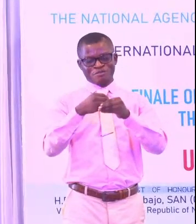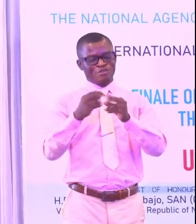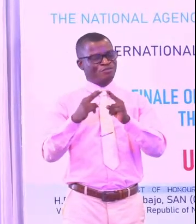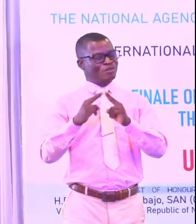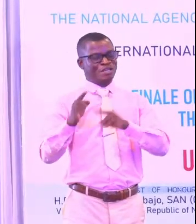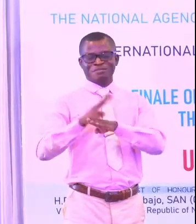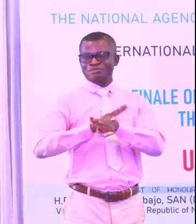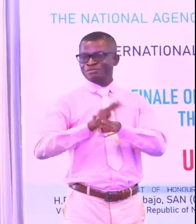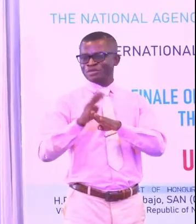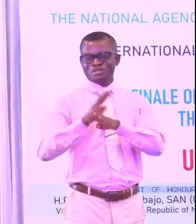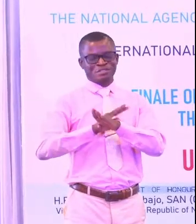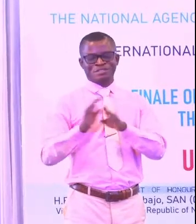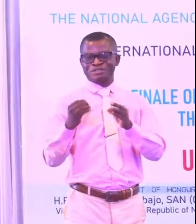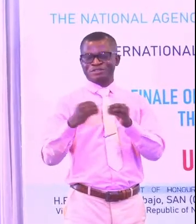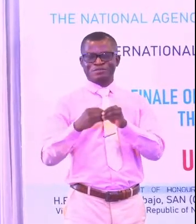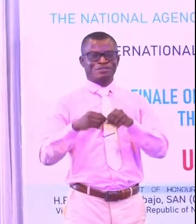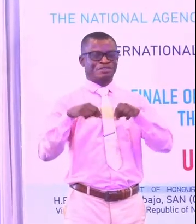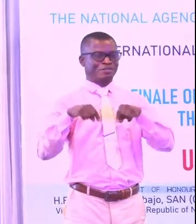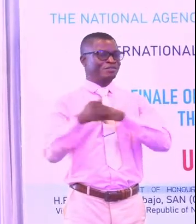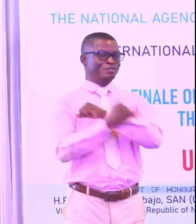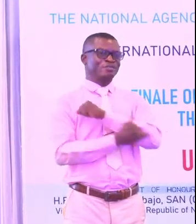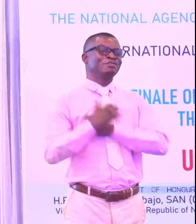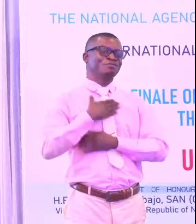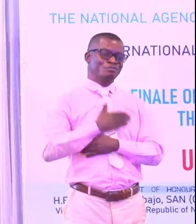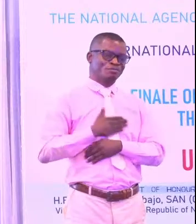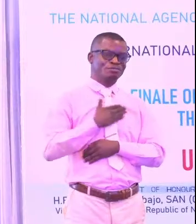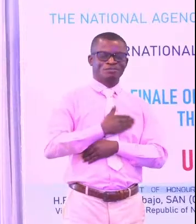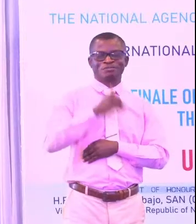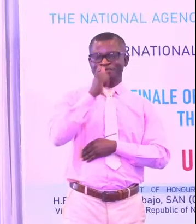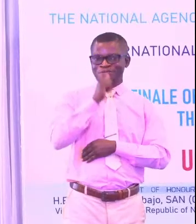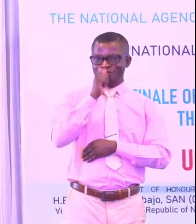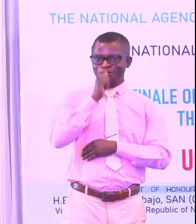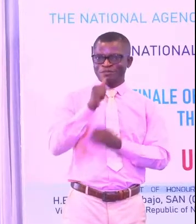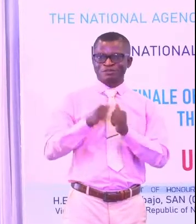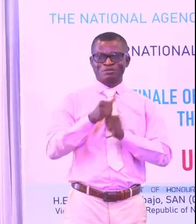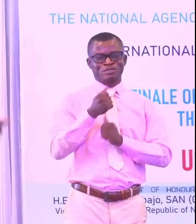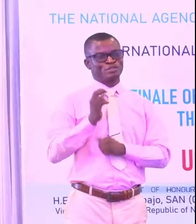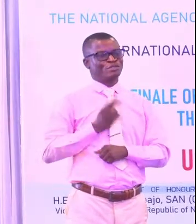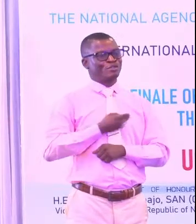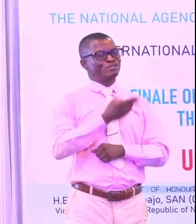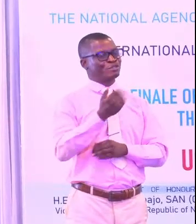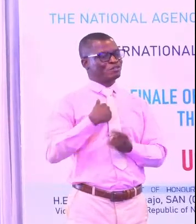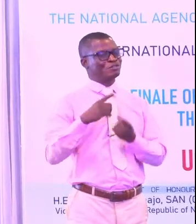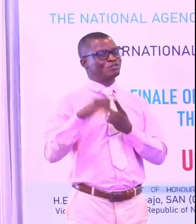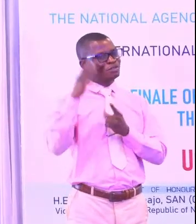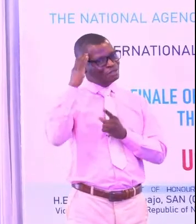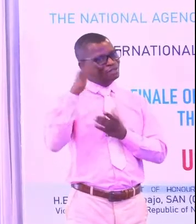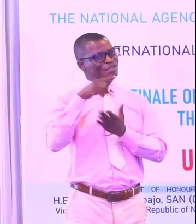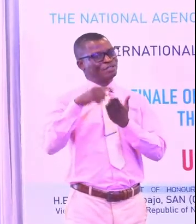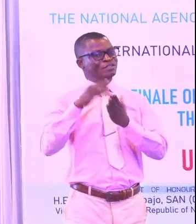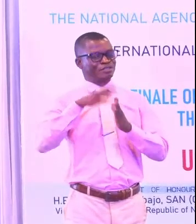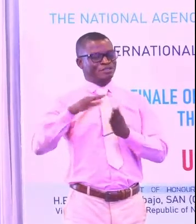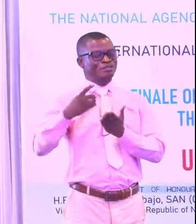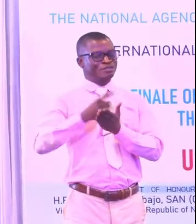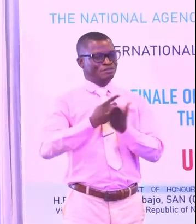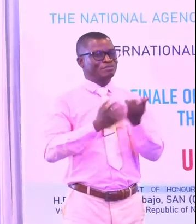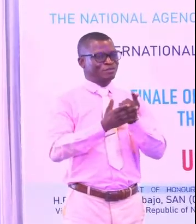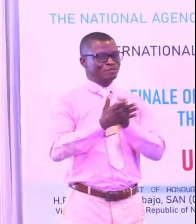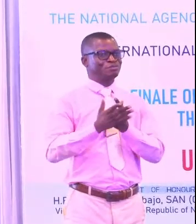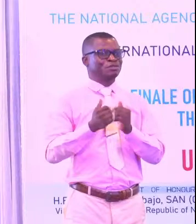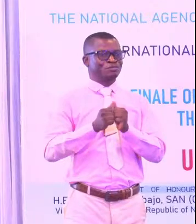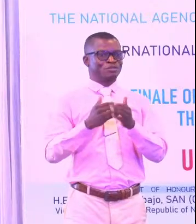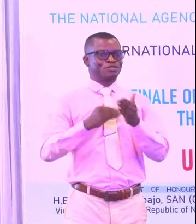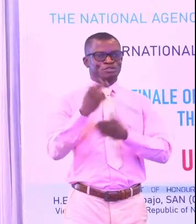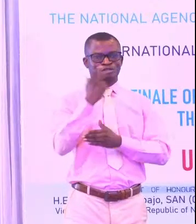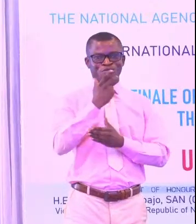country, but please bear with us. We need you to also hear the children's debate and before you speak. Thank you very much for